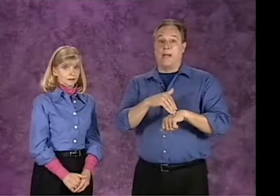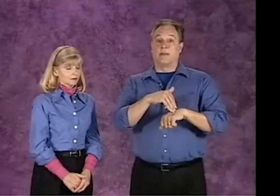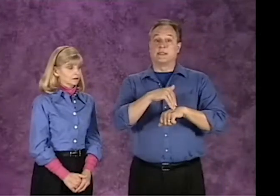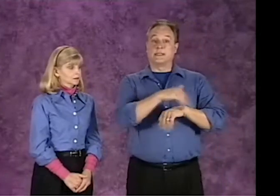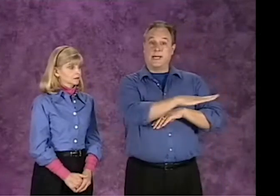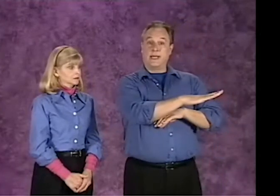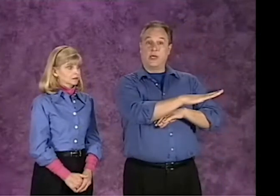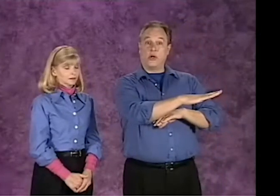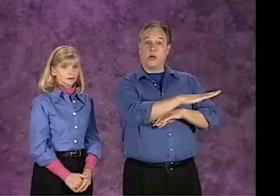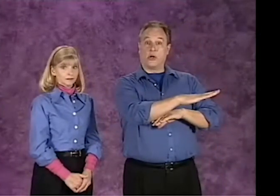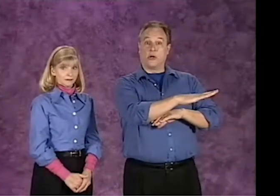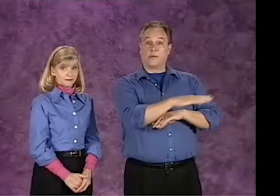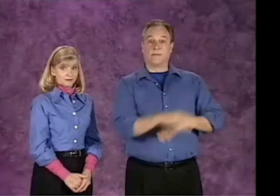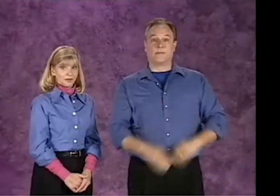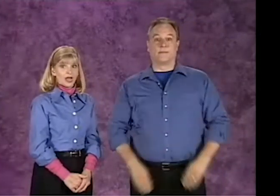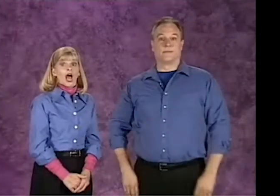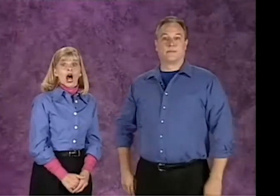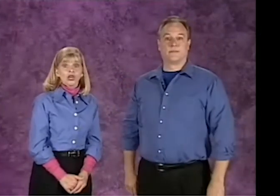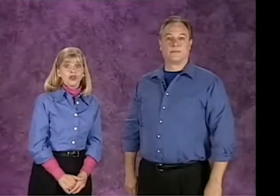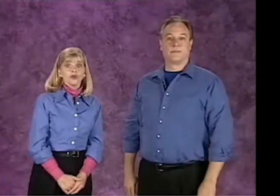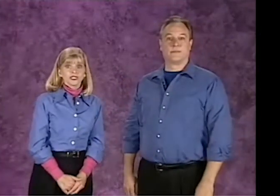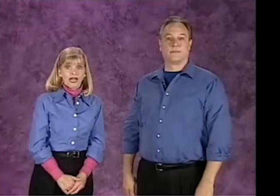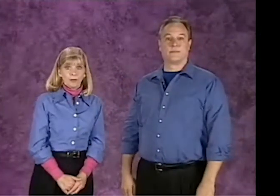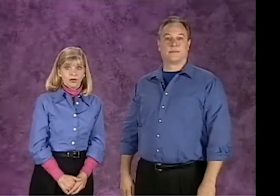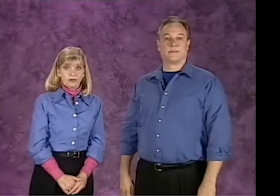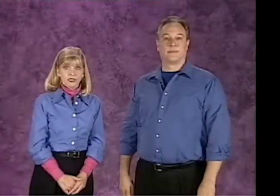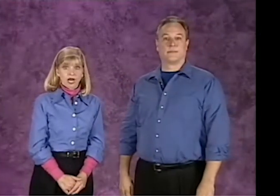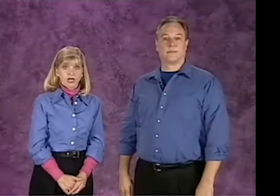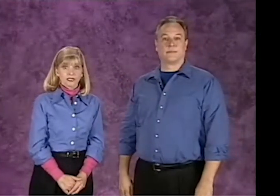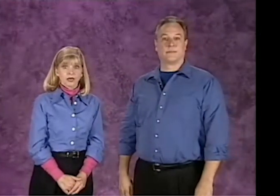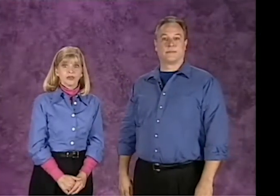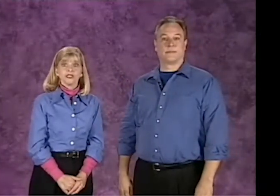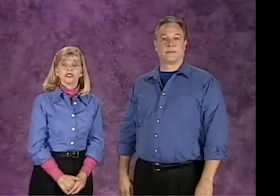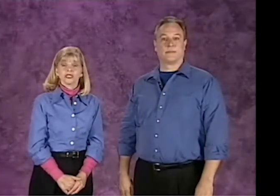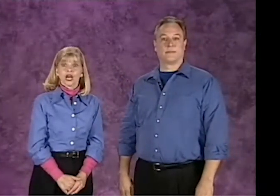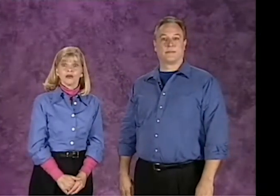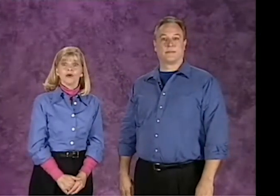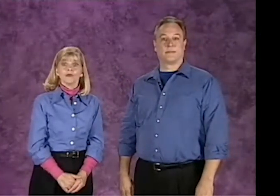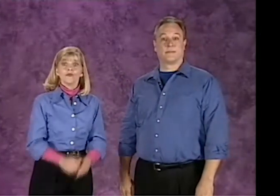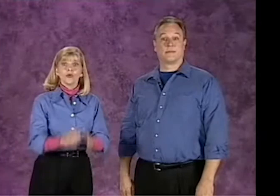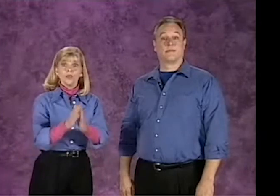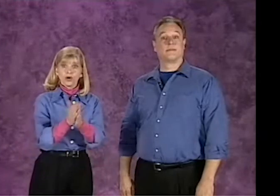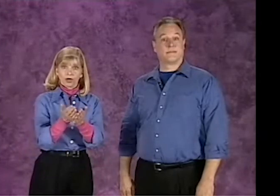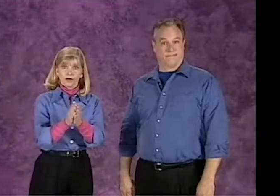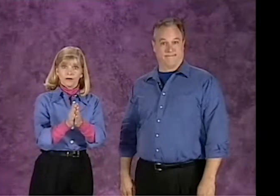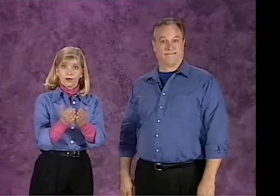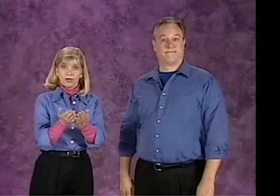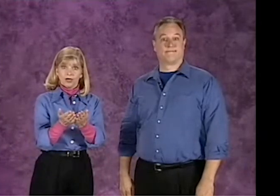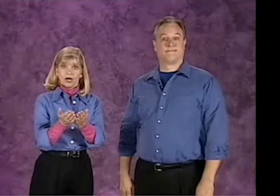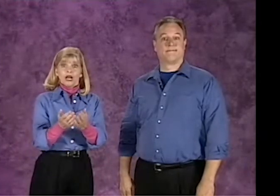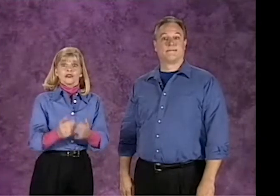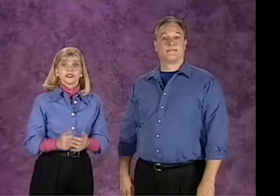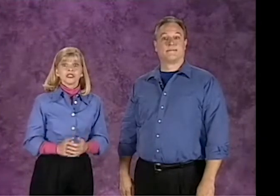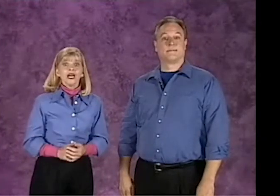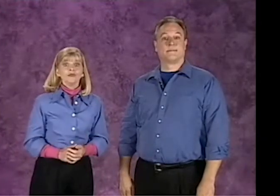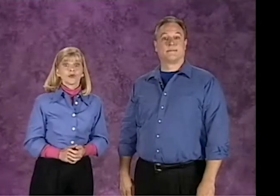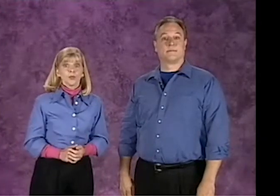I'm sending her. Another example of this concept is the sign for book. The sign for